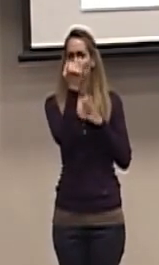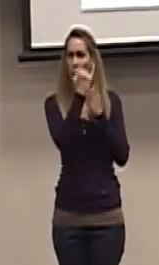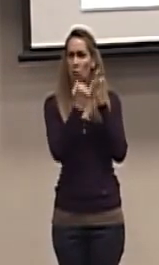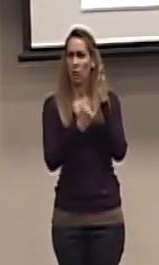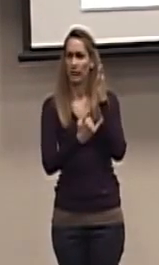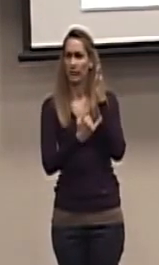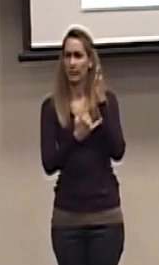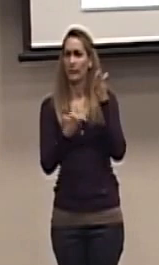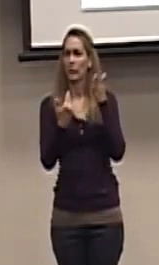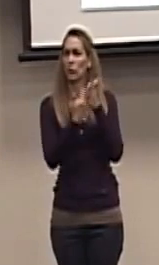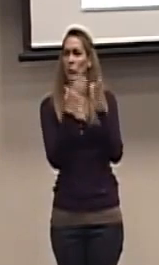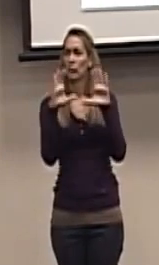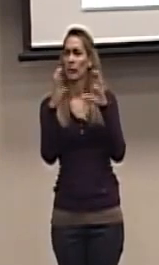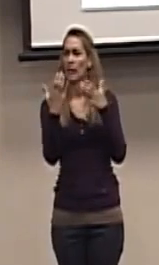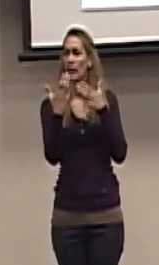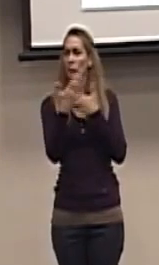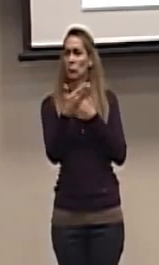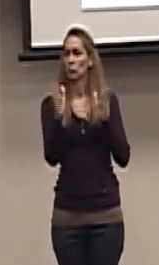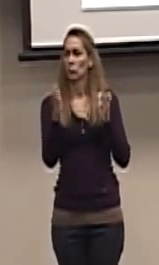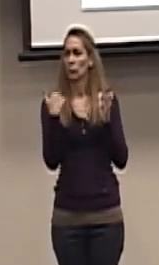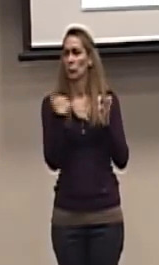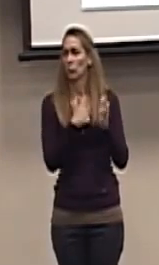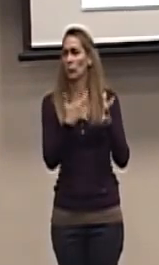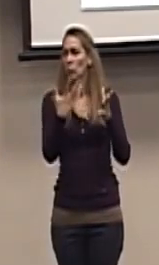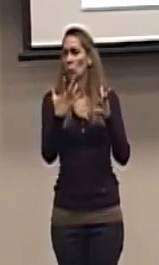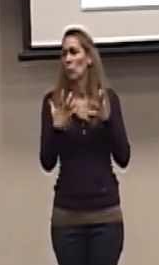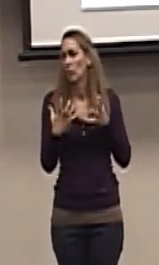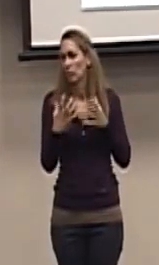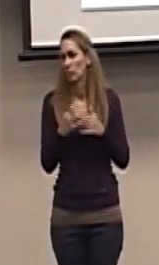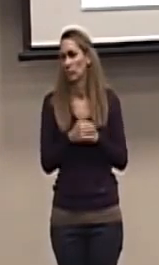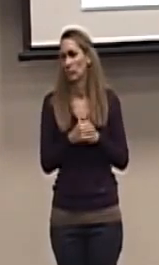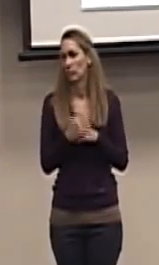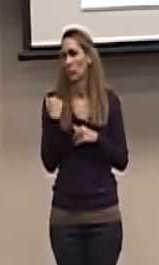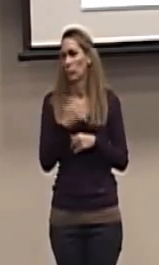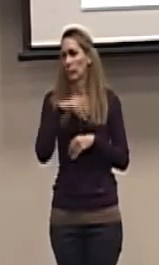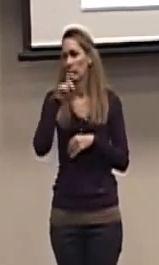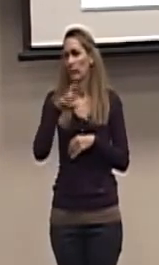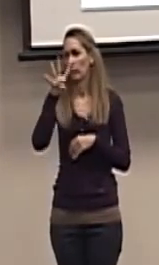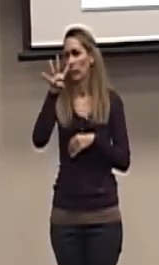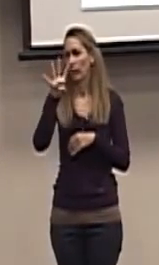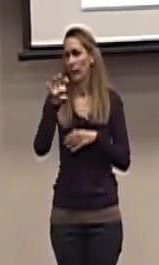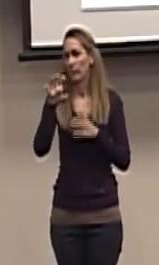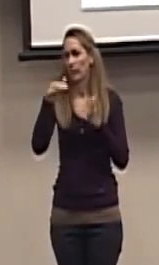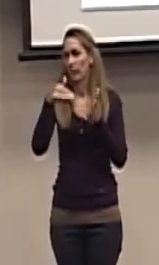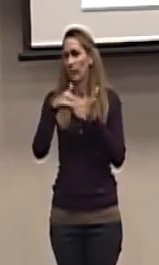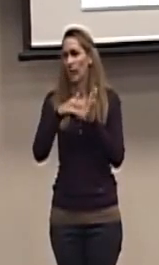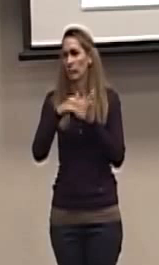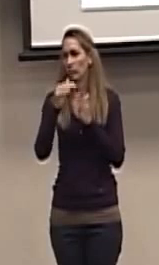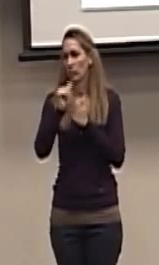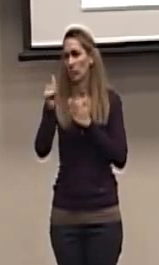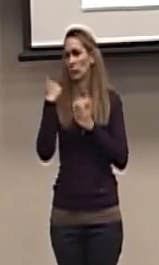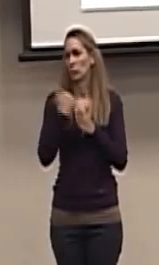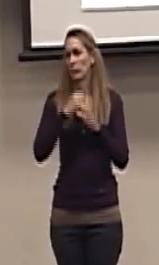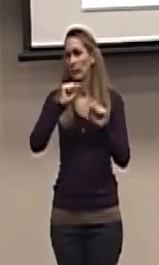have, and we are seeking to get about $400,000 to get it started.